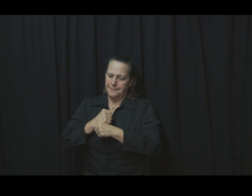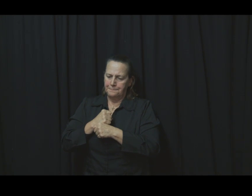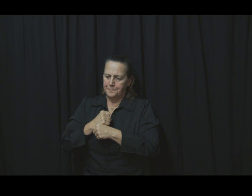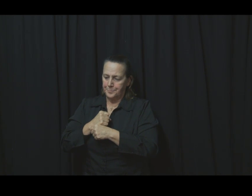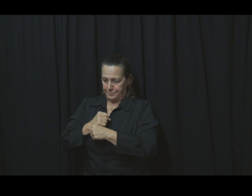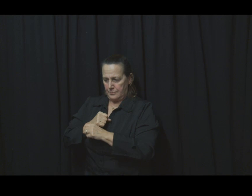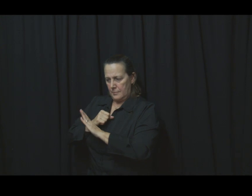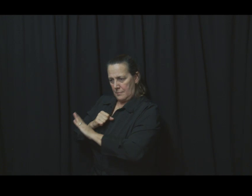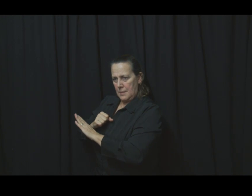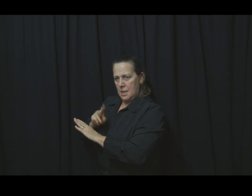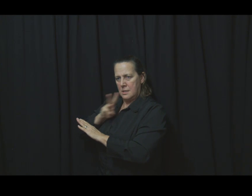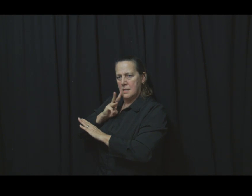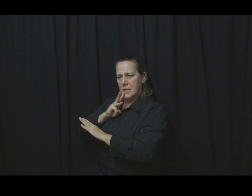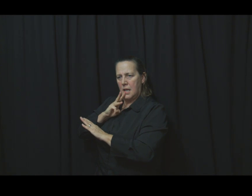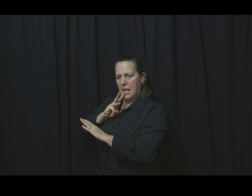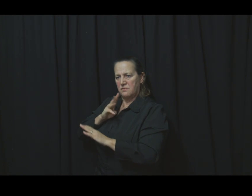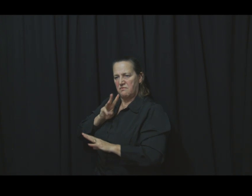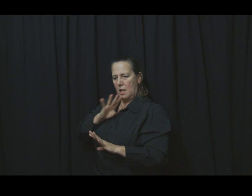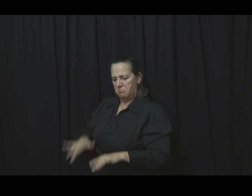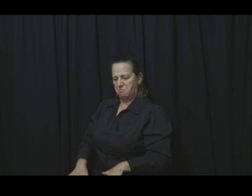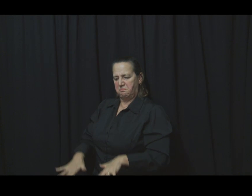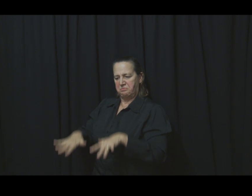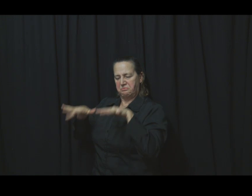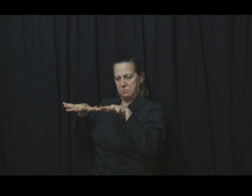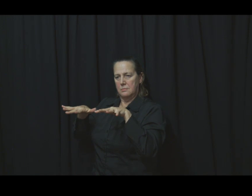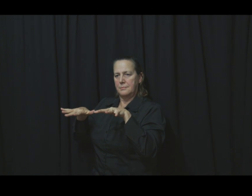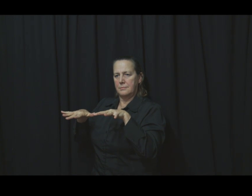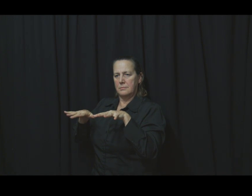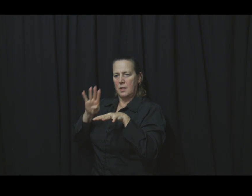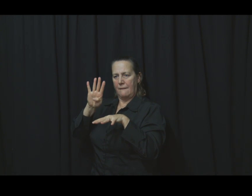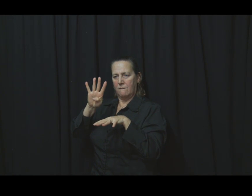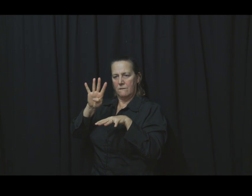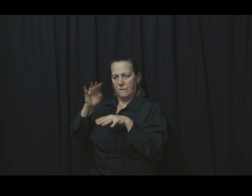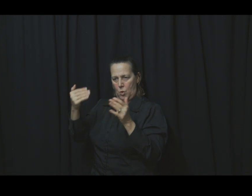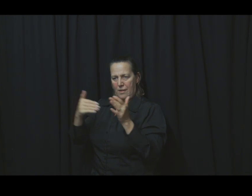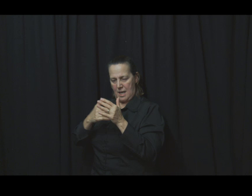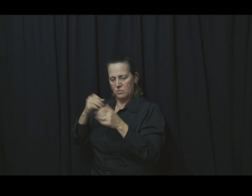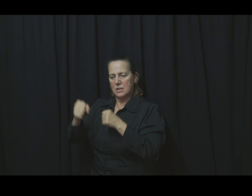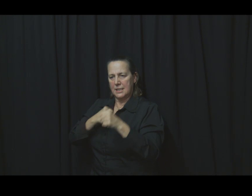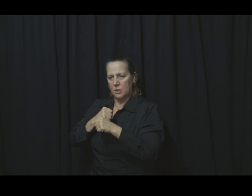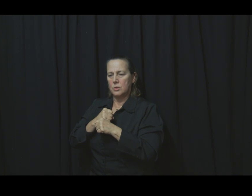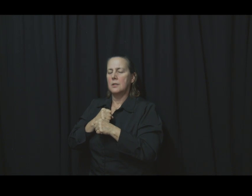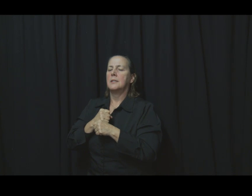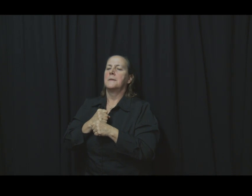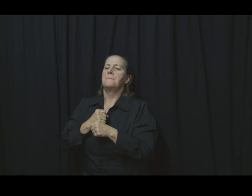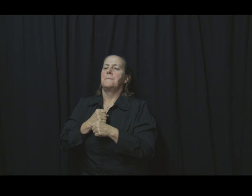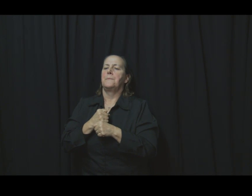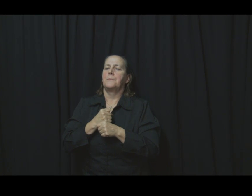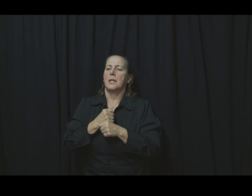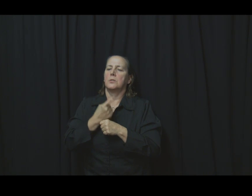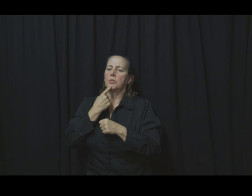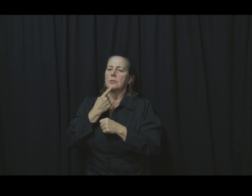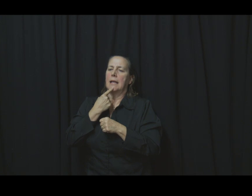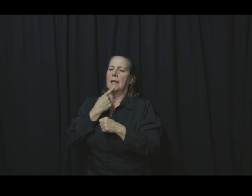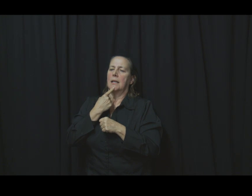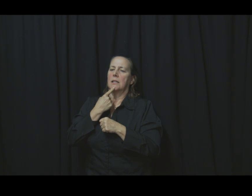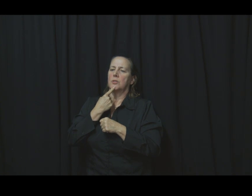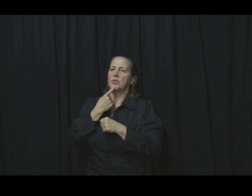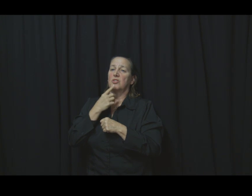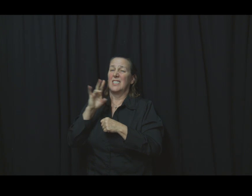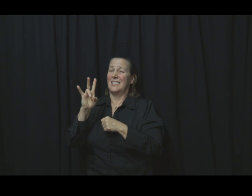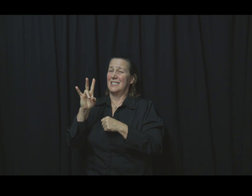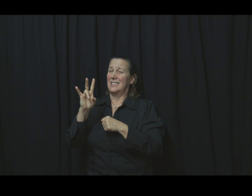Ham's flood, and let's say, as he said many times, there are 7,000